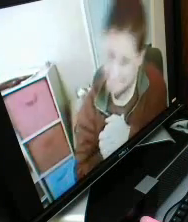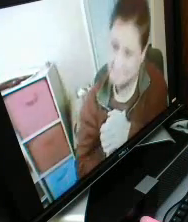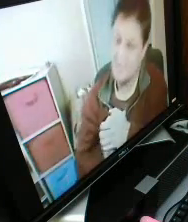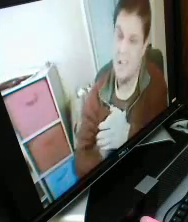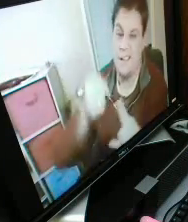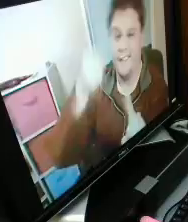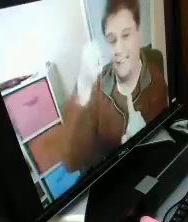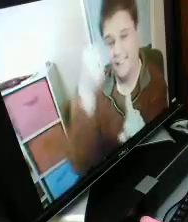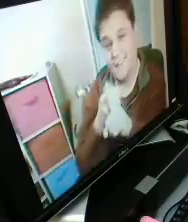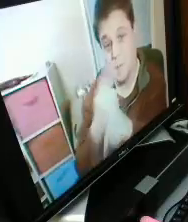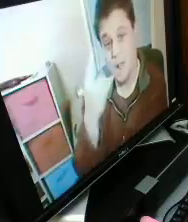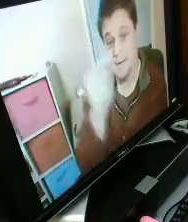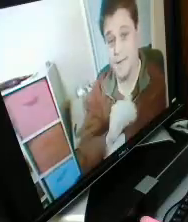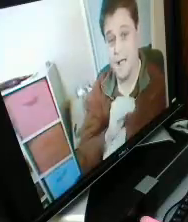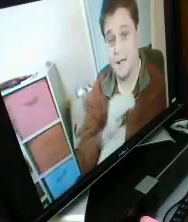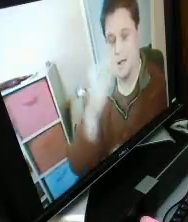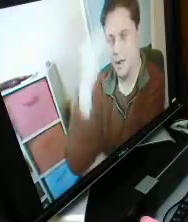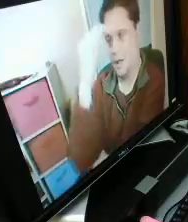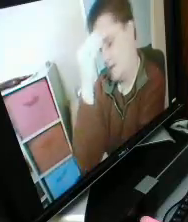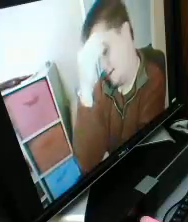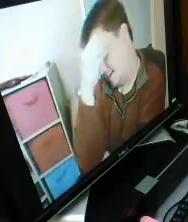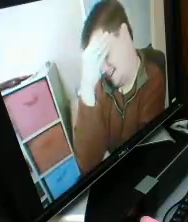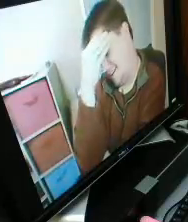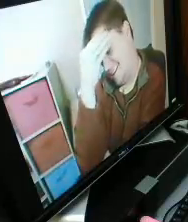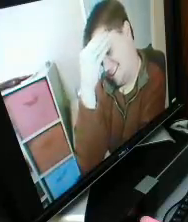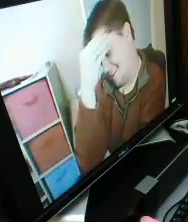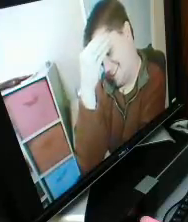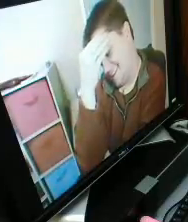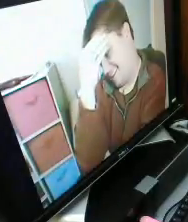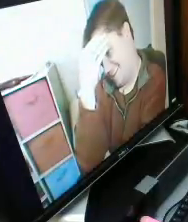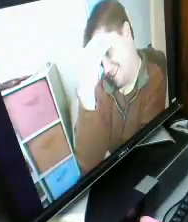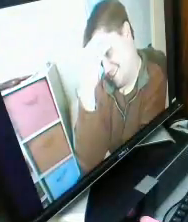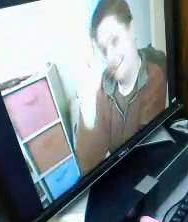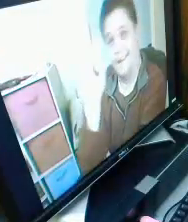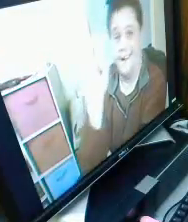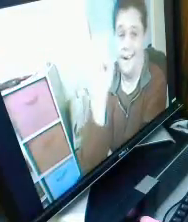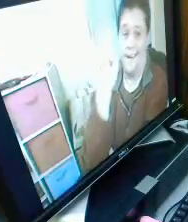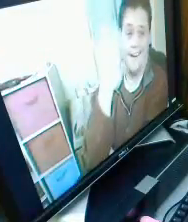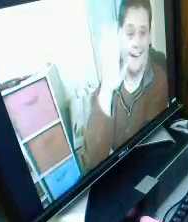job went really well. But one night, oh my gosh.